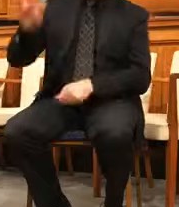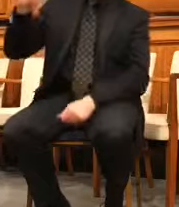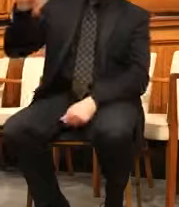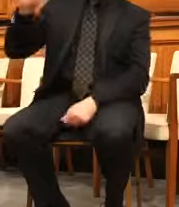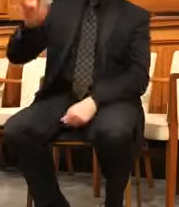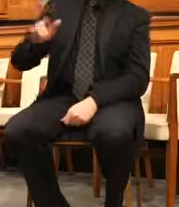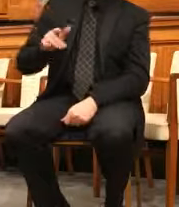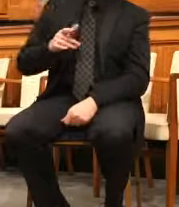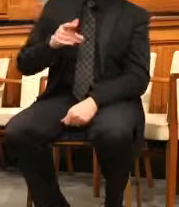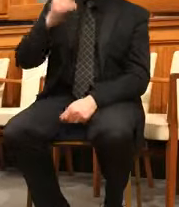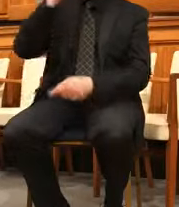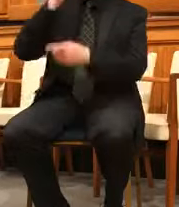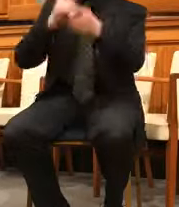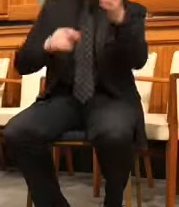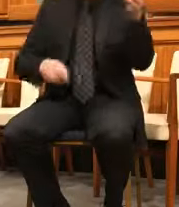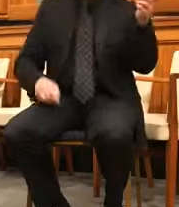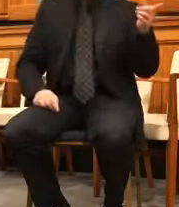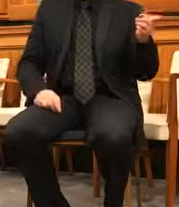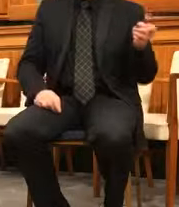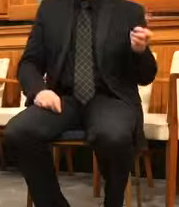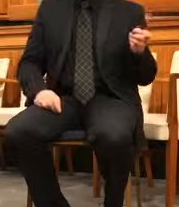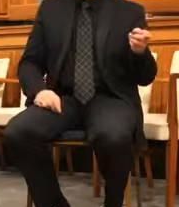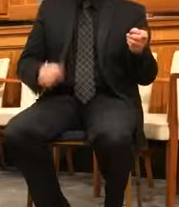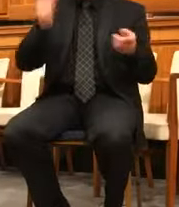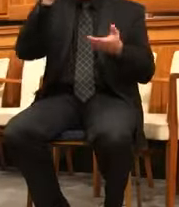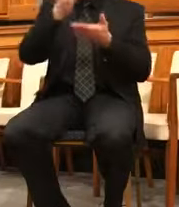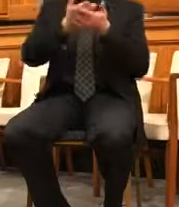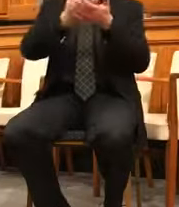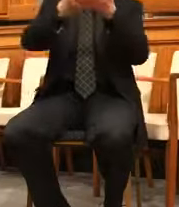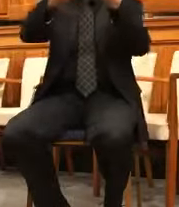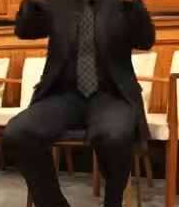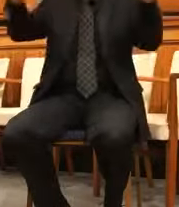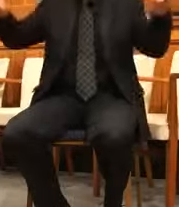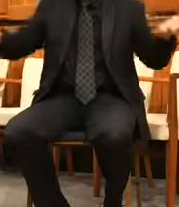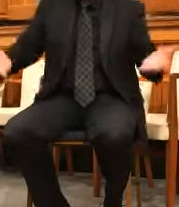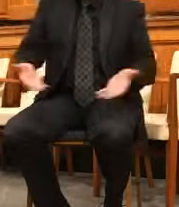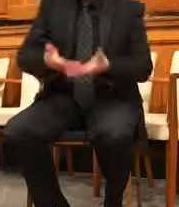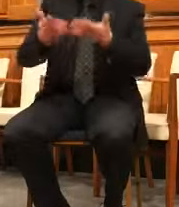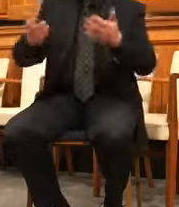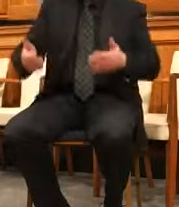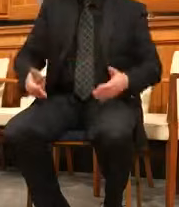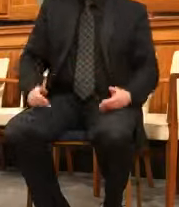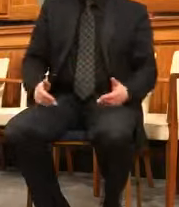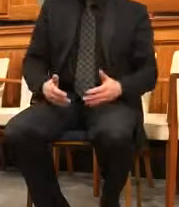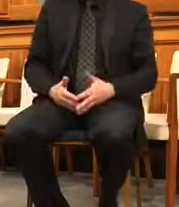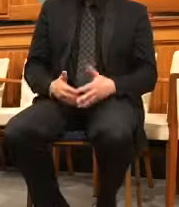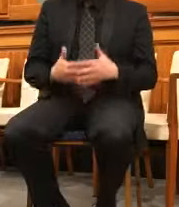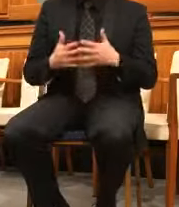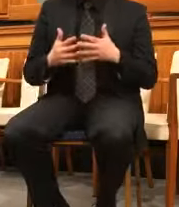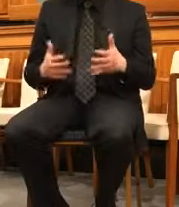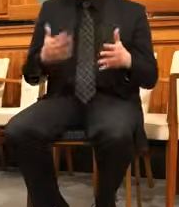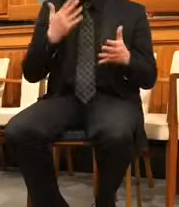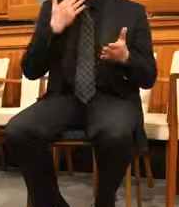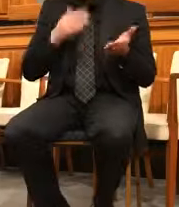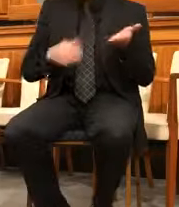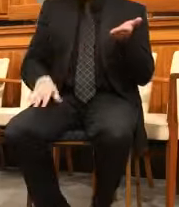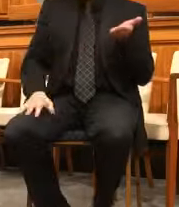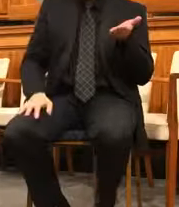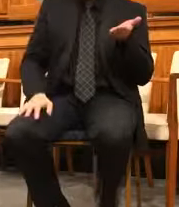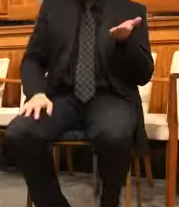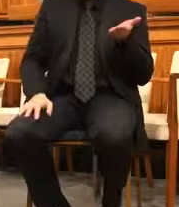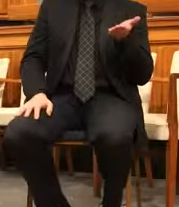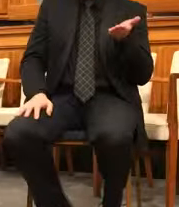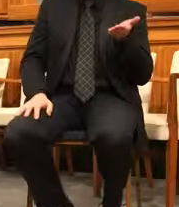most widespread belief. And it's extraordinarily mistaken. And obviously